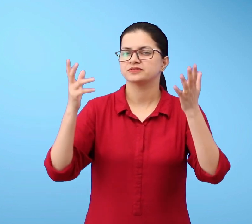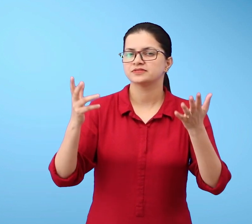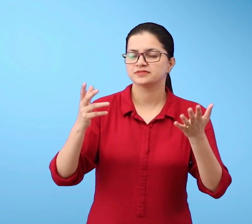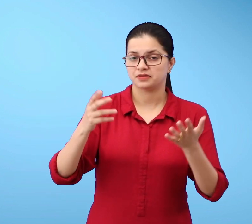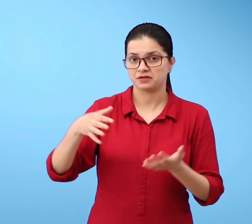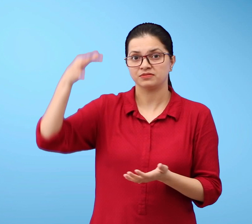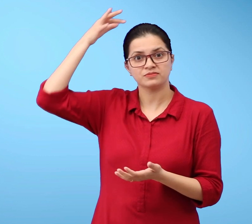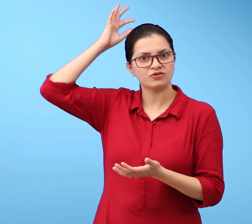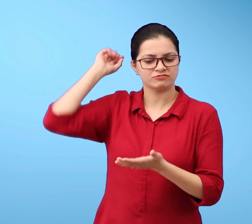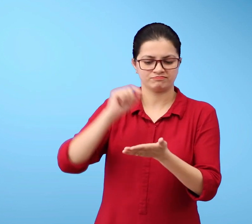Upanishads.